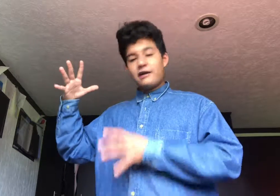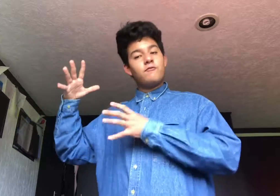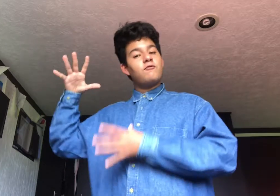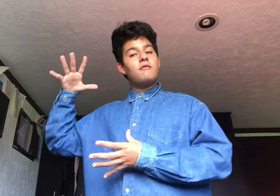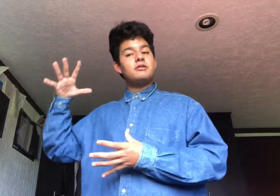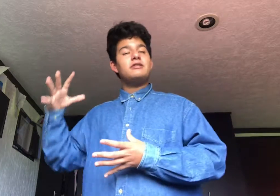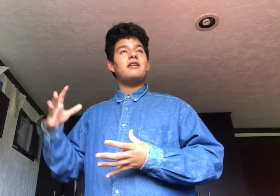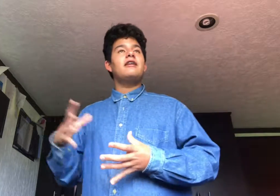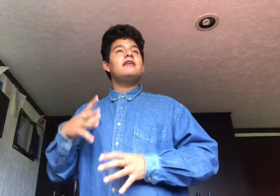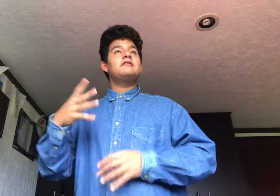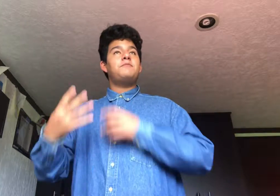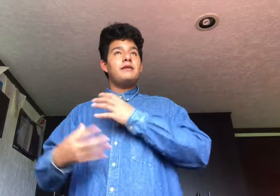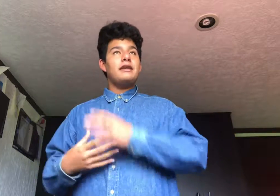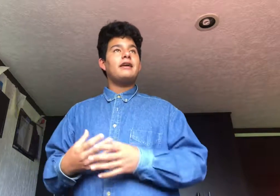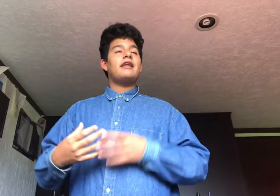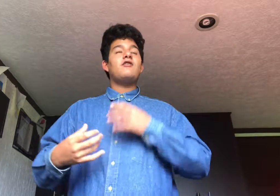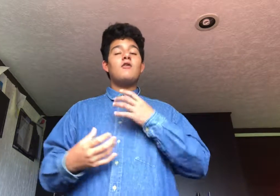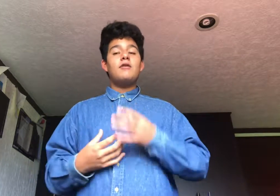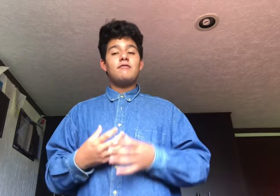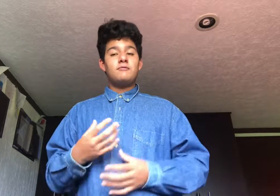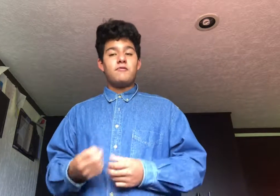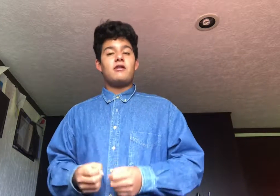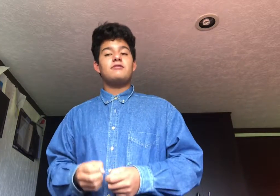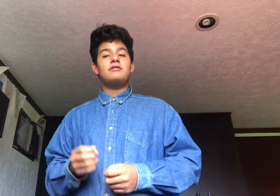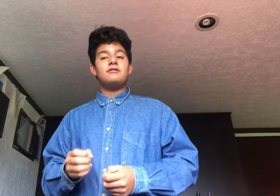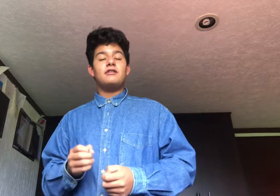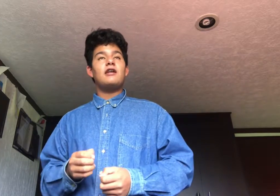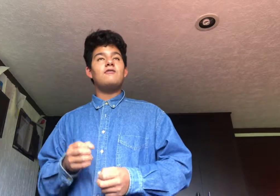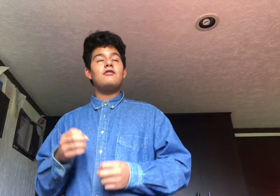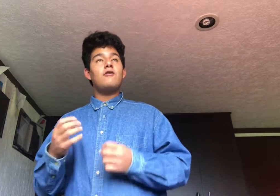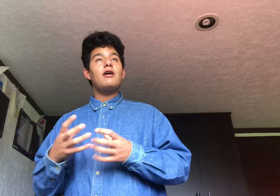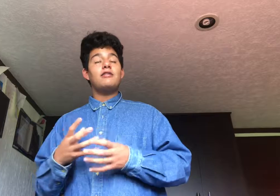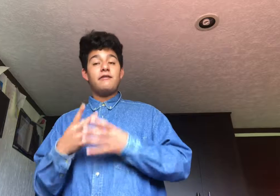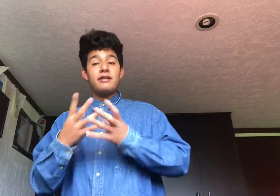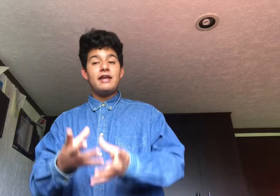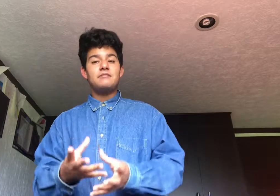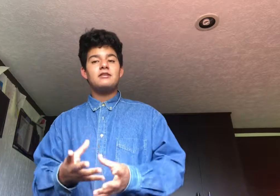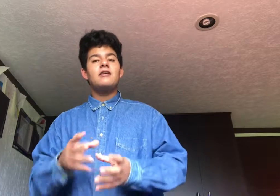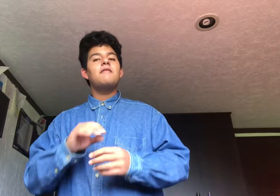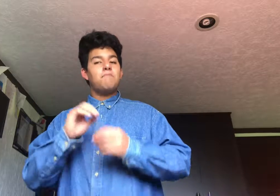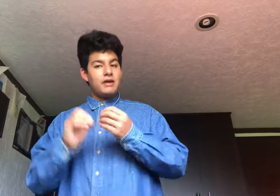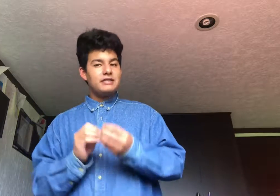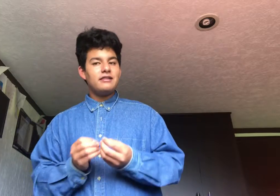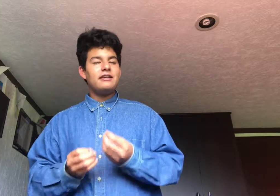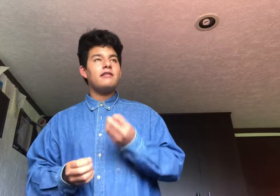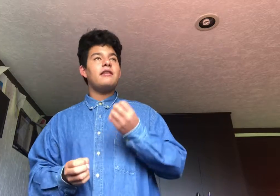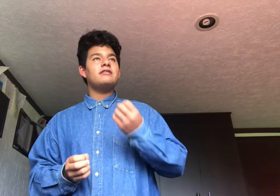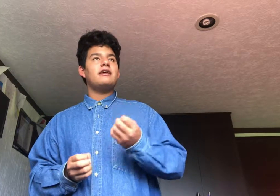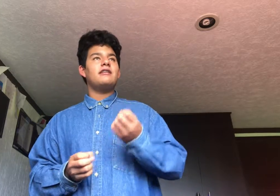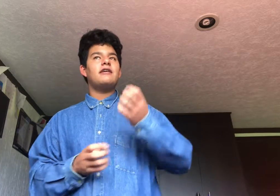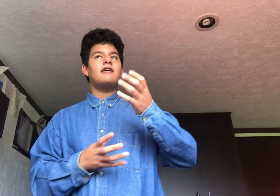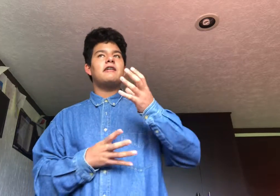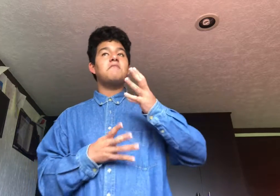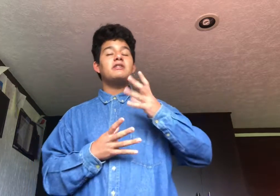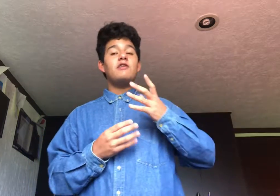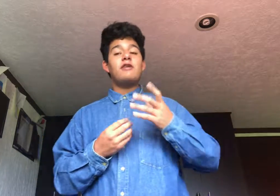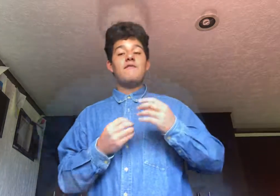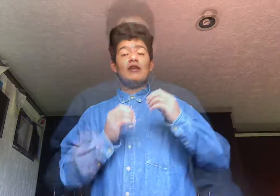of robots that speak and know how to pronounce know how, their names. Basically, they say, imagine if we have the.